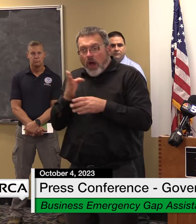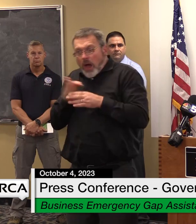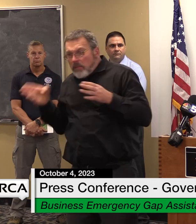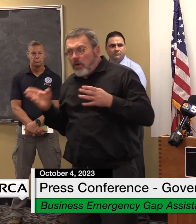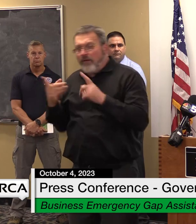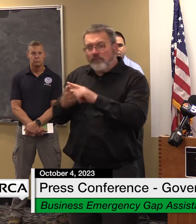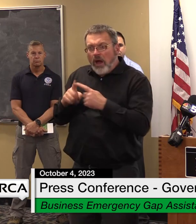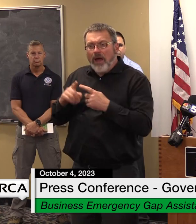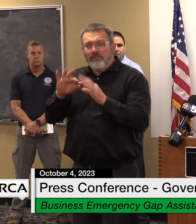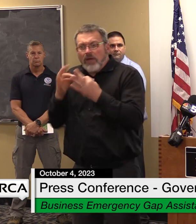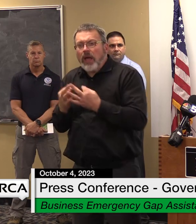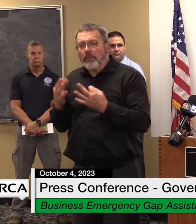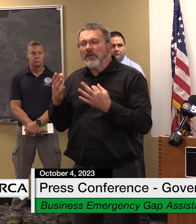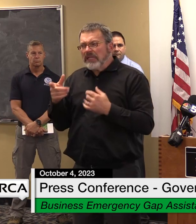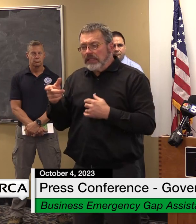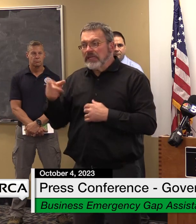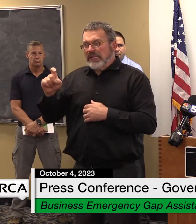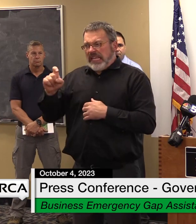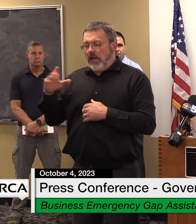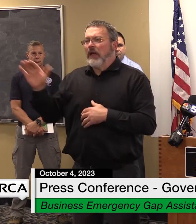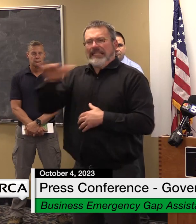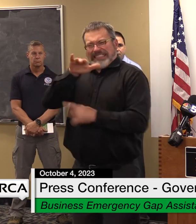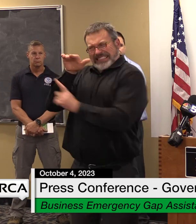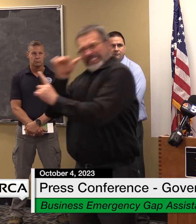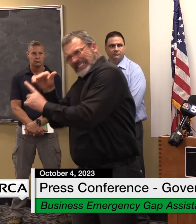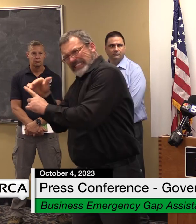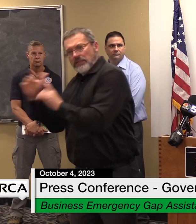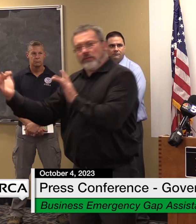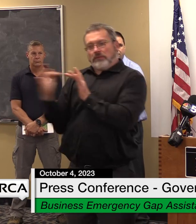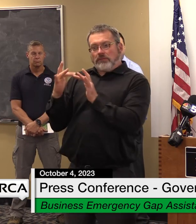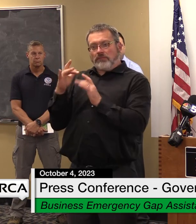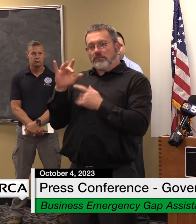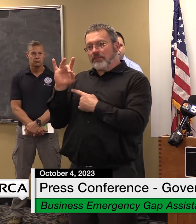ask them to call my office at